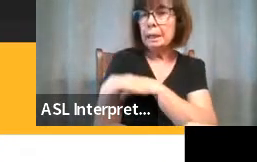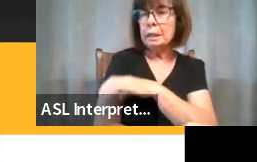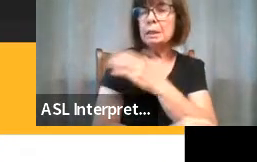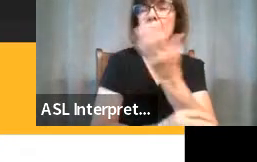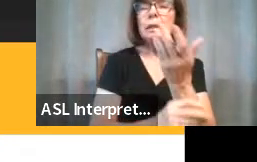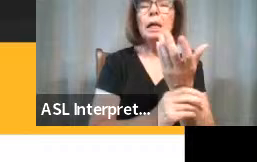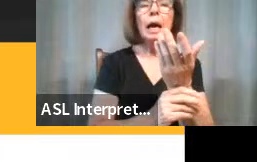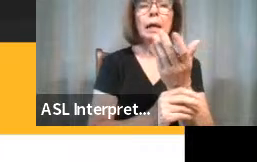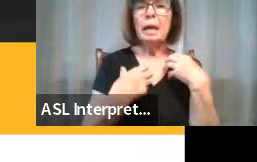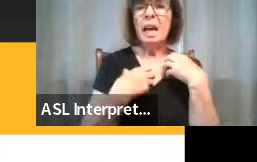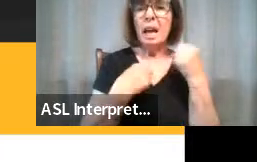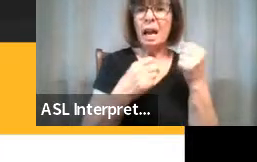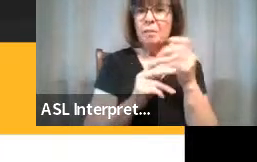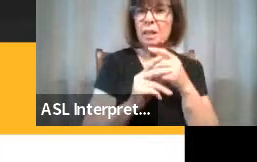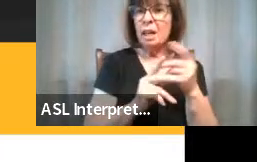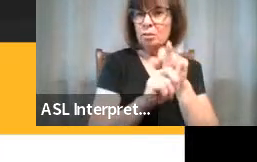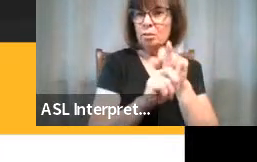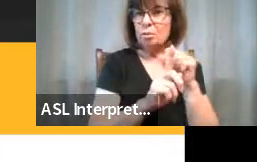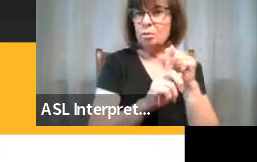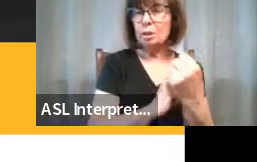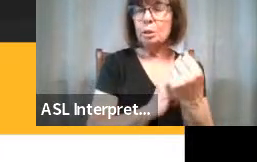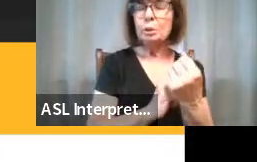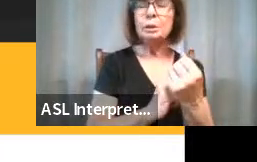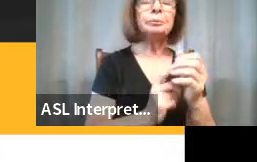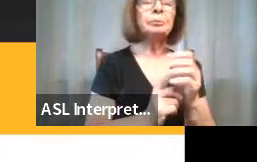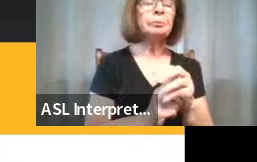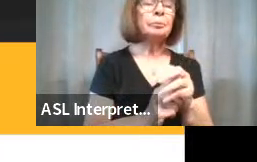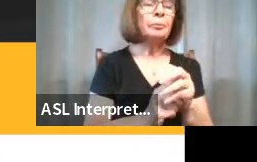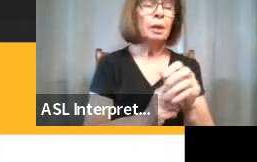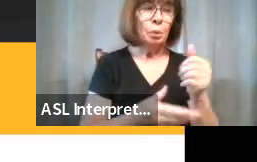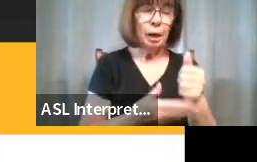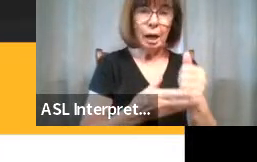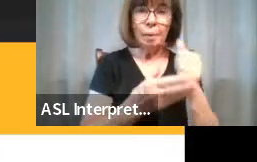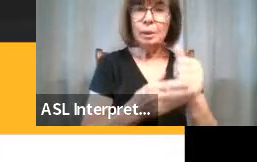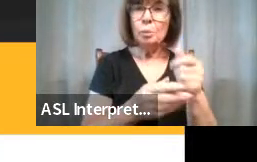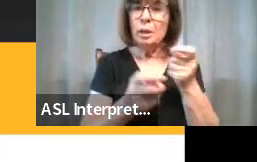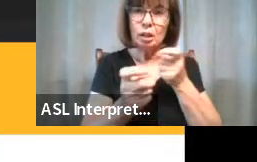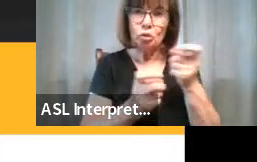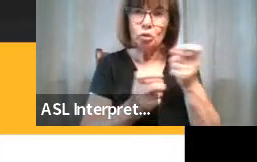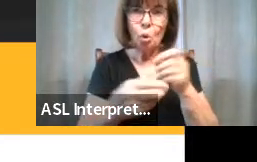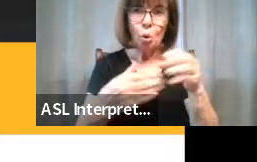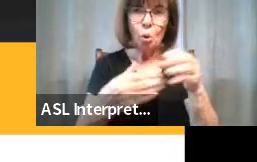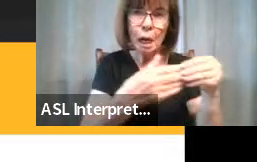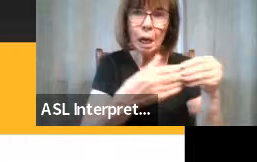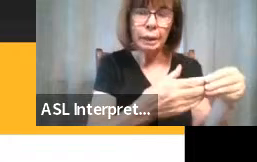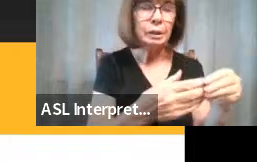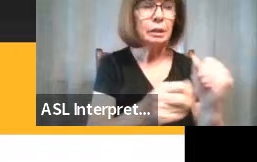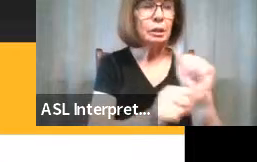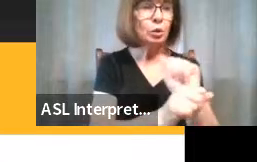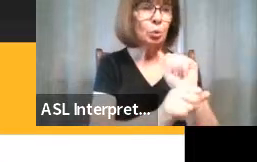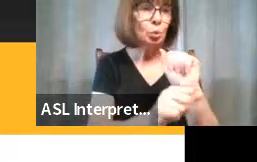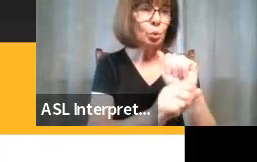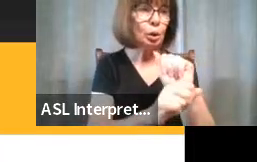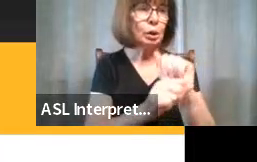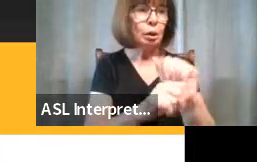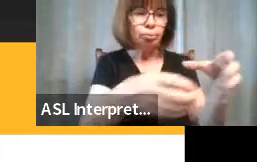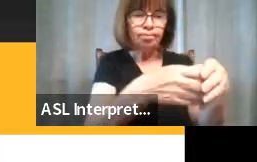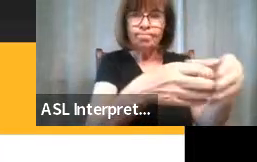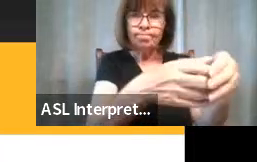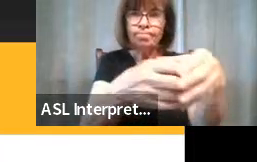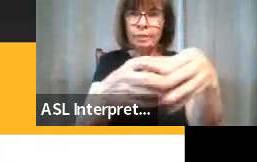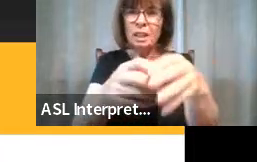also helping with infection control guidance for healthcare facilities, workplaces, and congregate settings and other